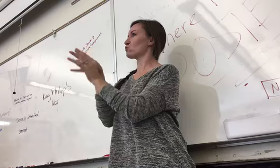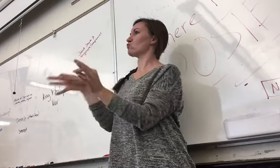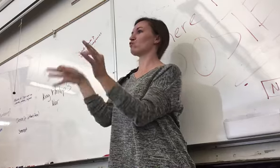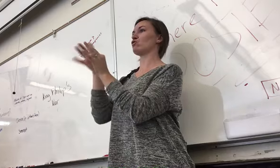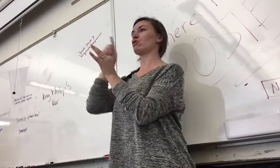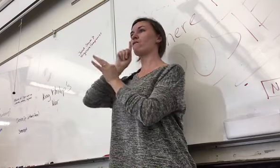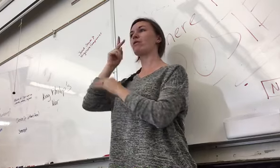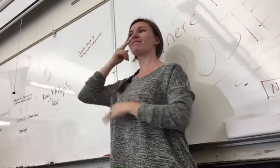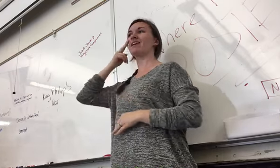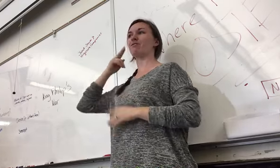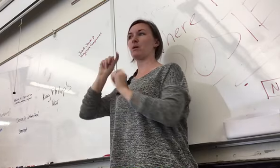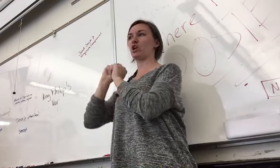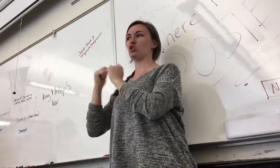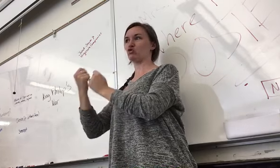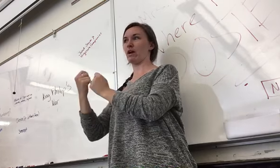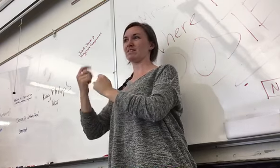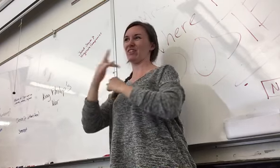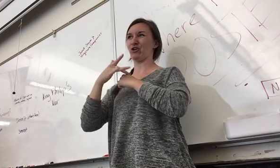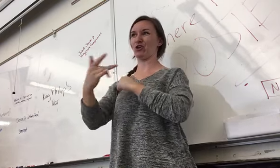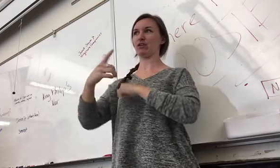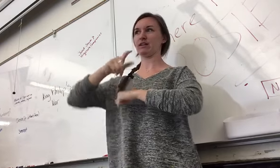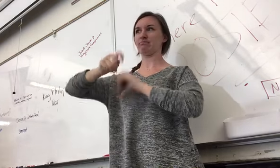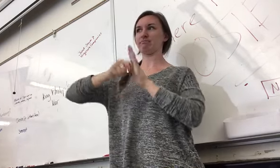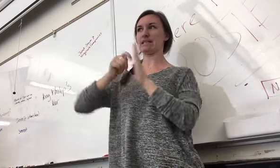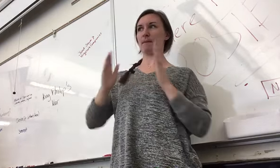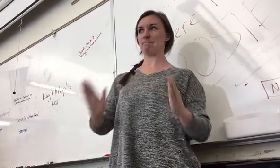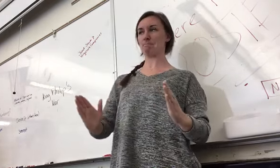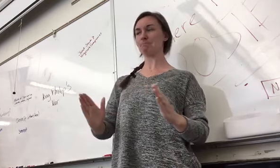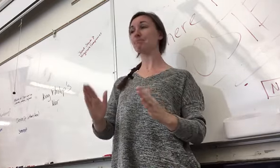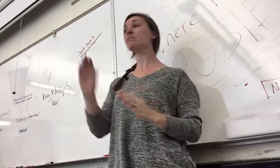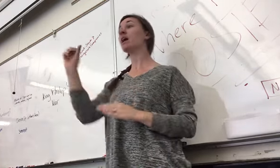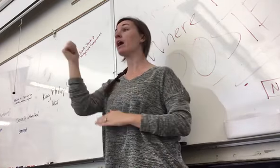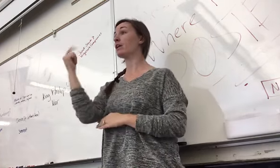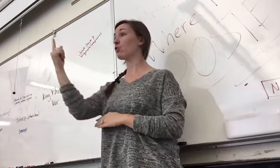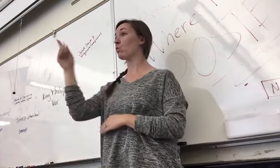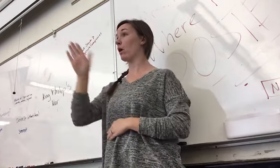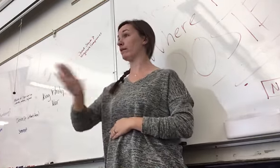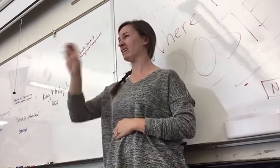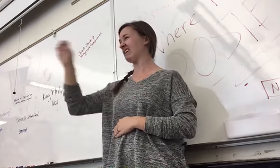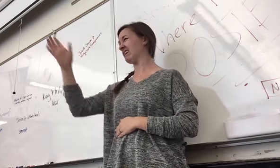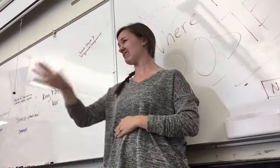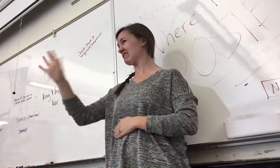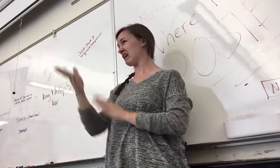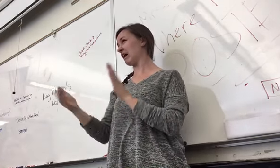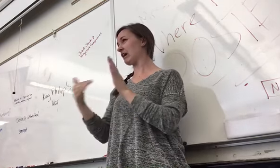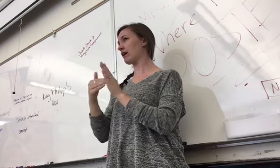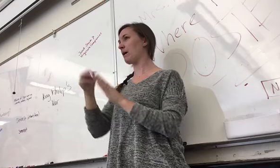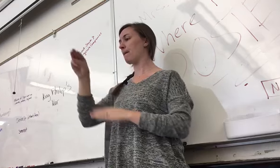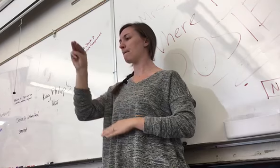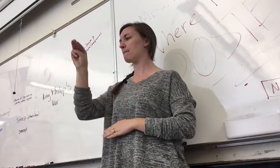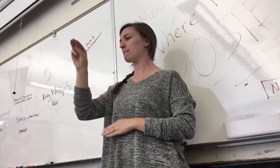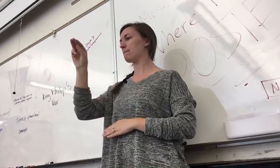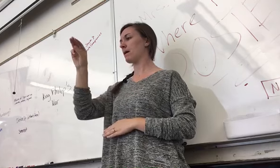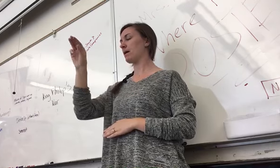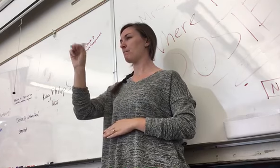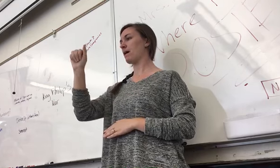American tribes from the early Native Americans. Another East Coast tribe you might hear of is the Mahokia,